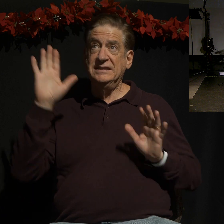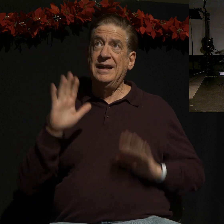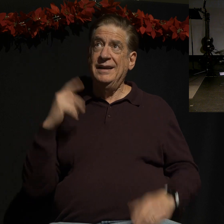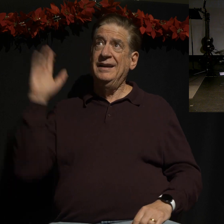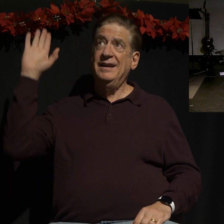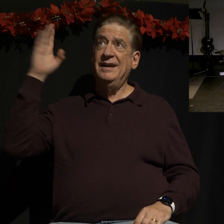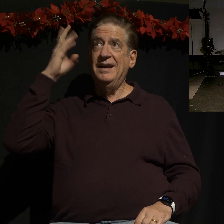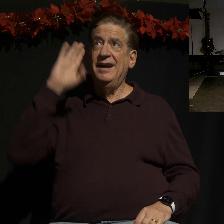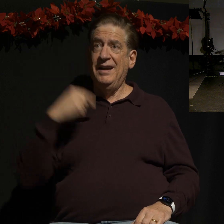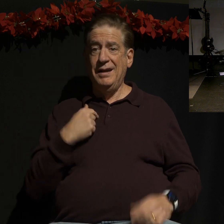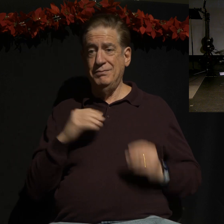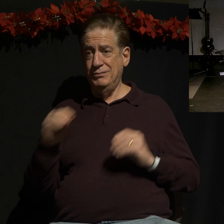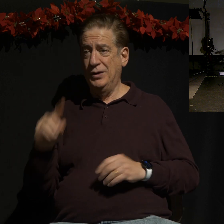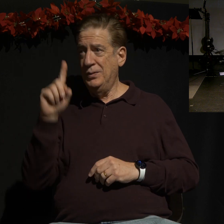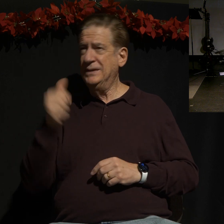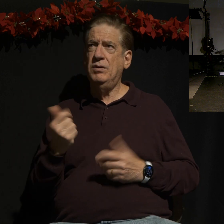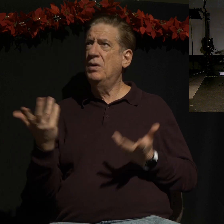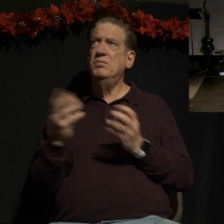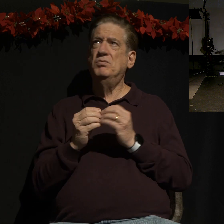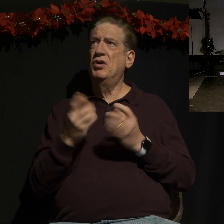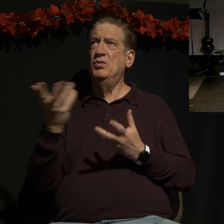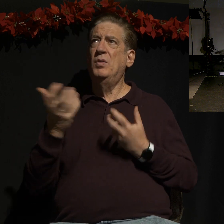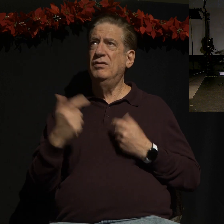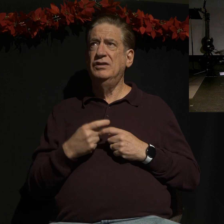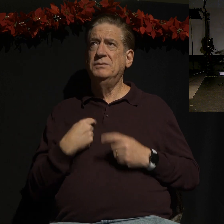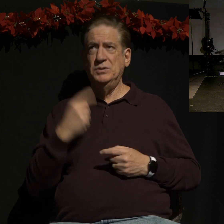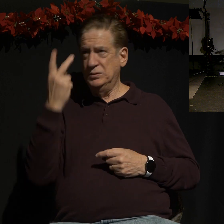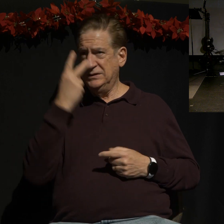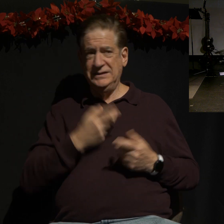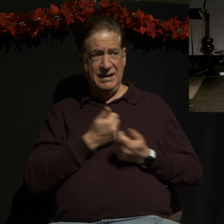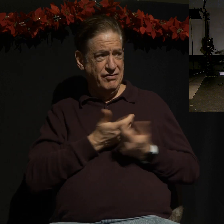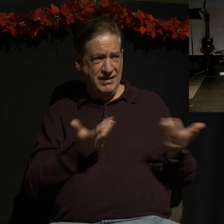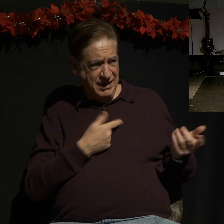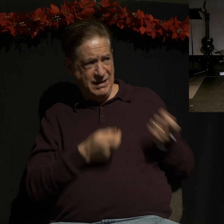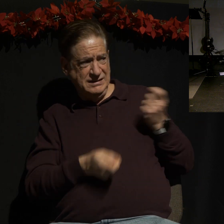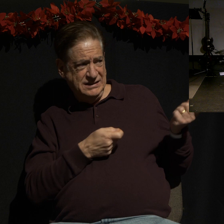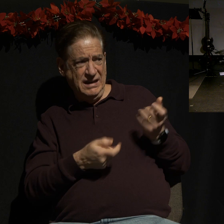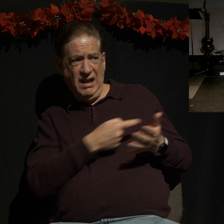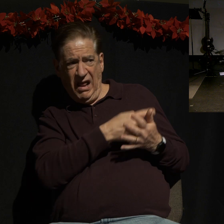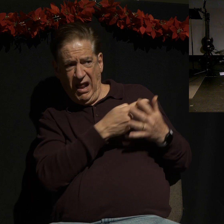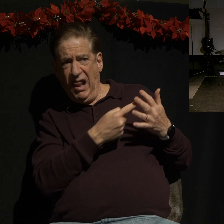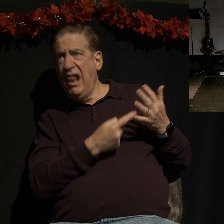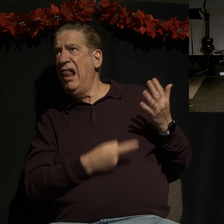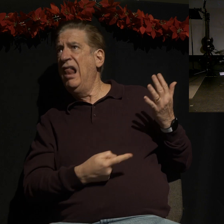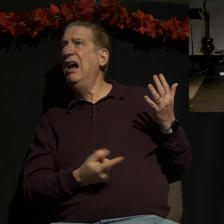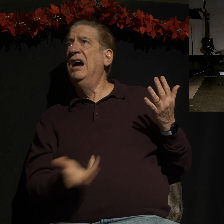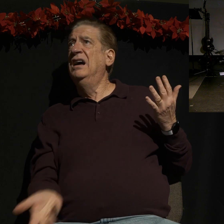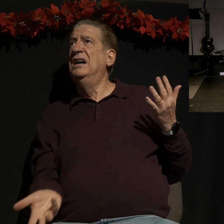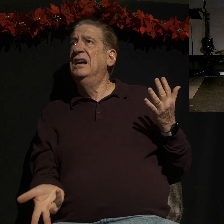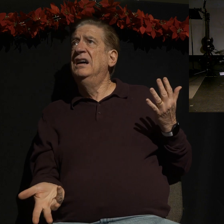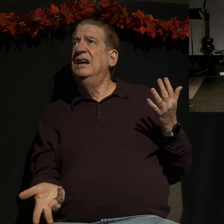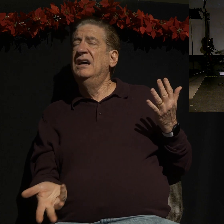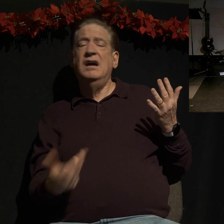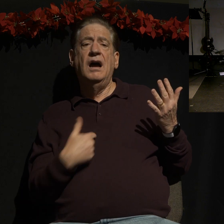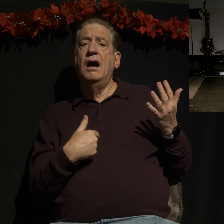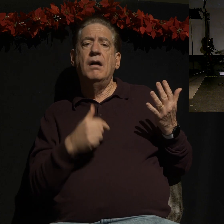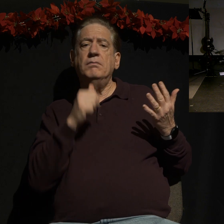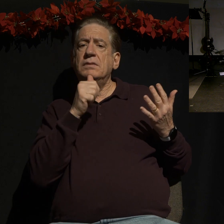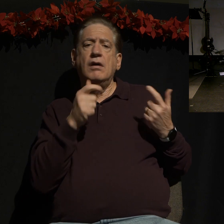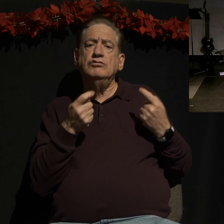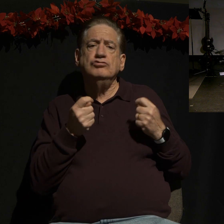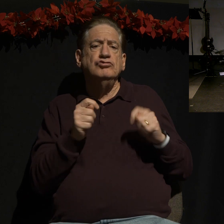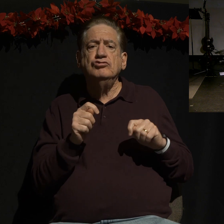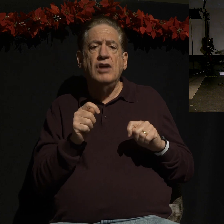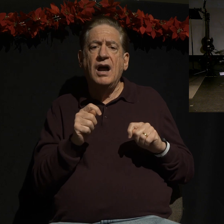putting in my tithe check. What more do you want from me? Do you see everything that I'm dealing with? And I am not trying